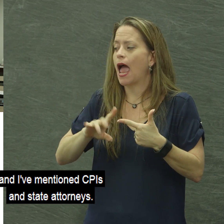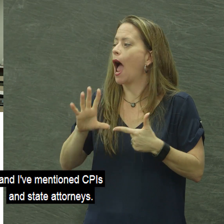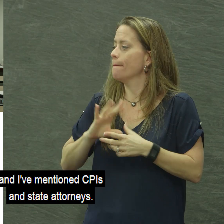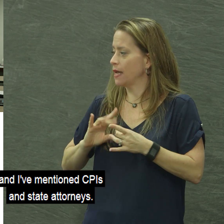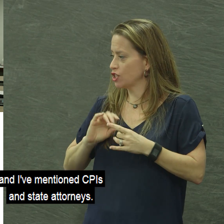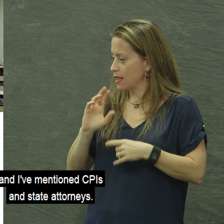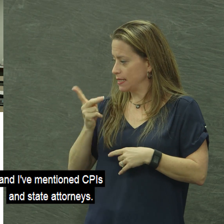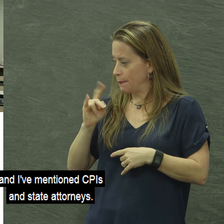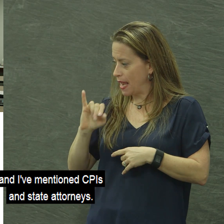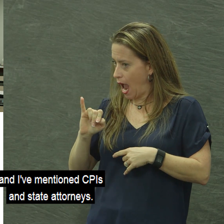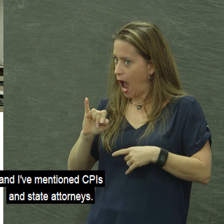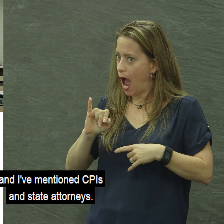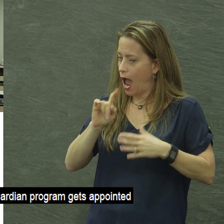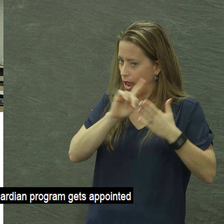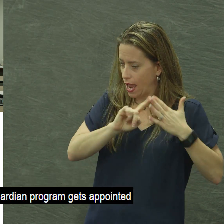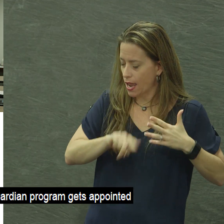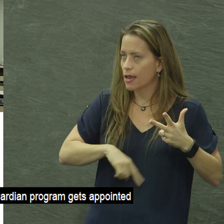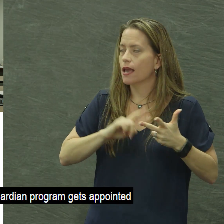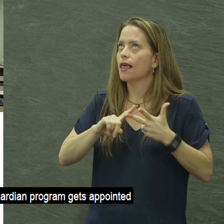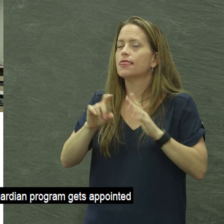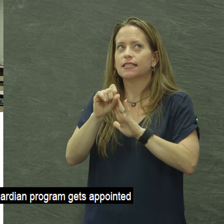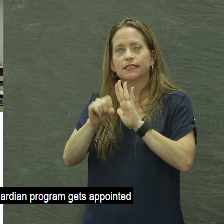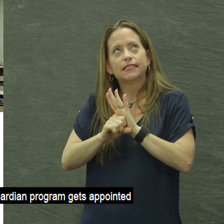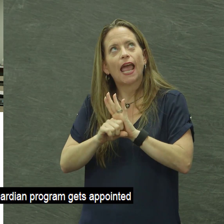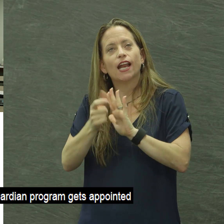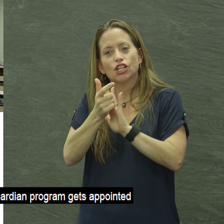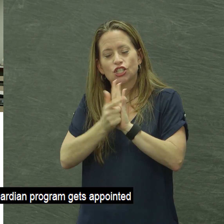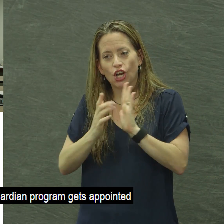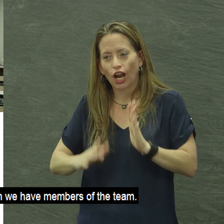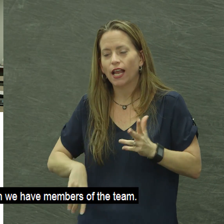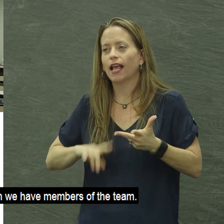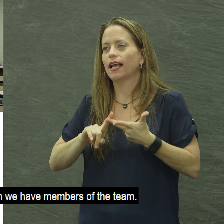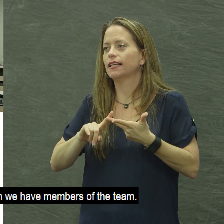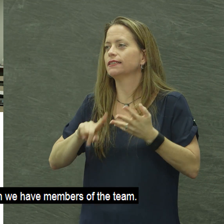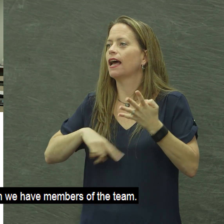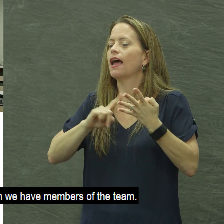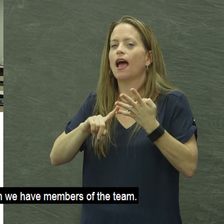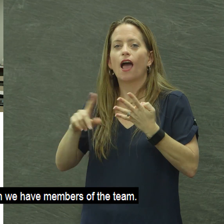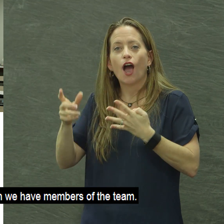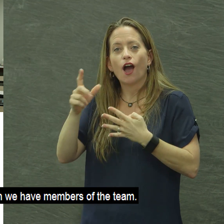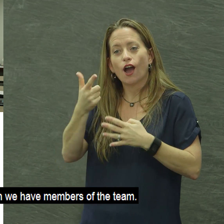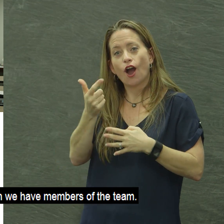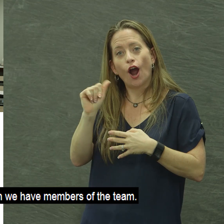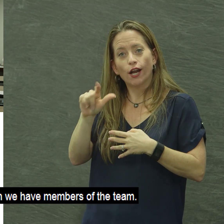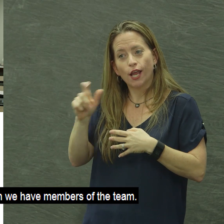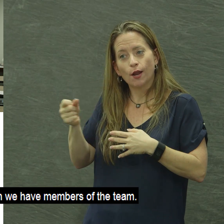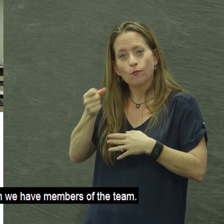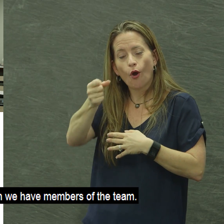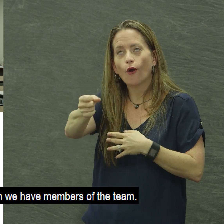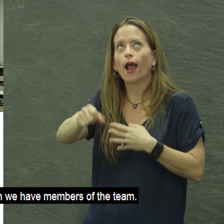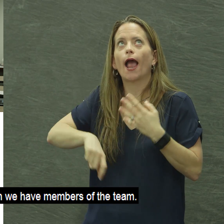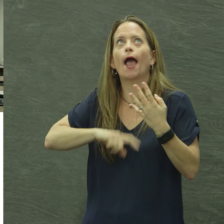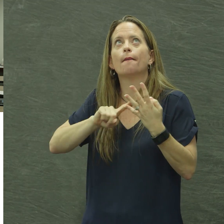CPIs and state attorneys. You know, the guardian program gets appointed, and then we have members of the team.